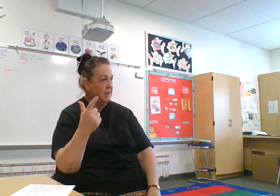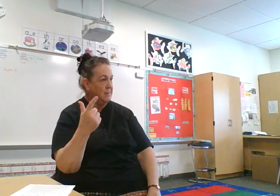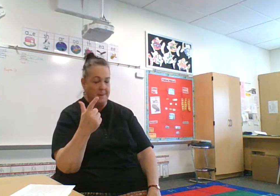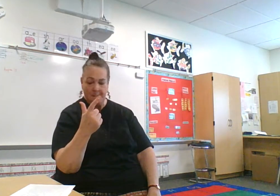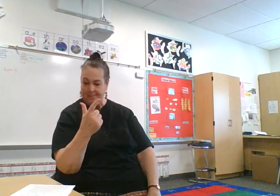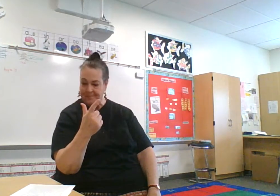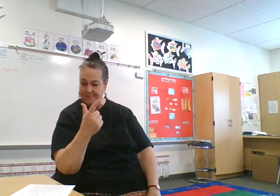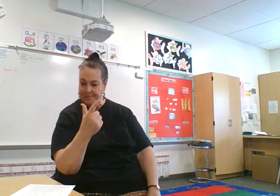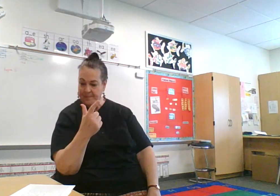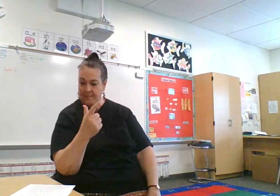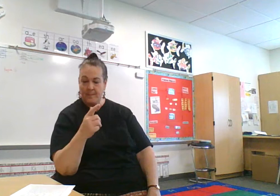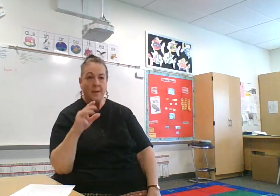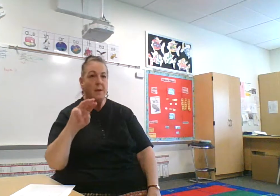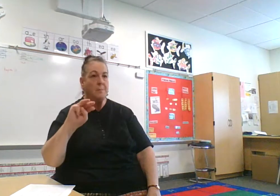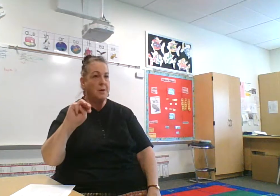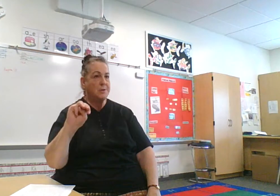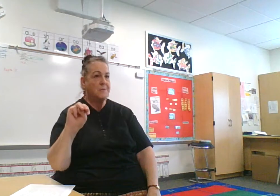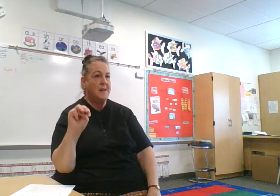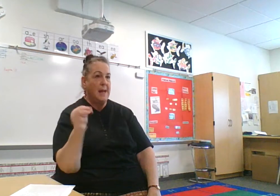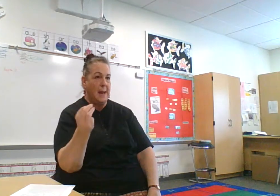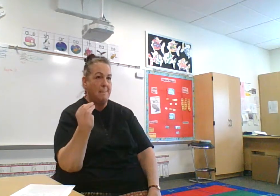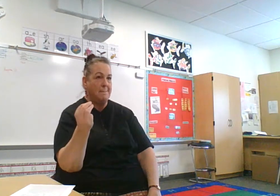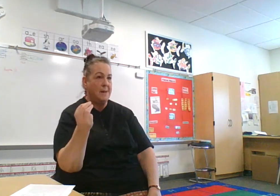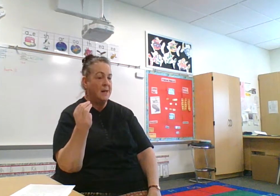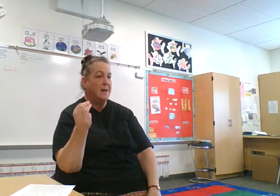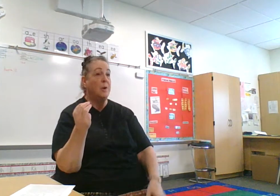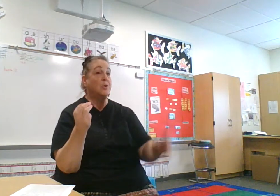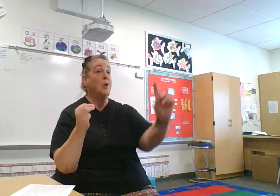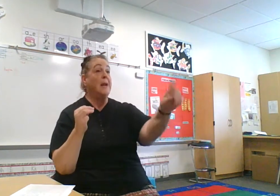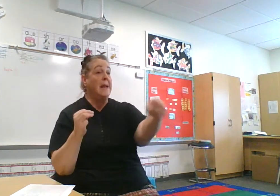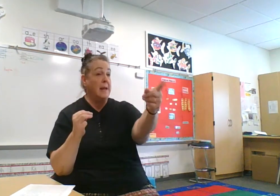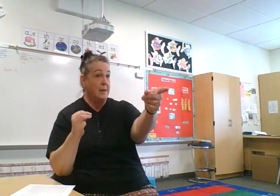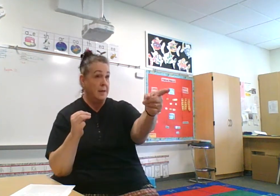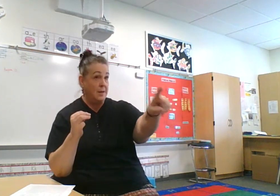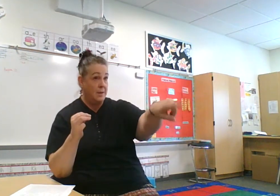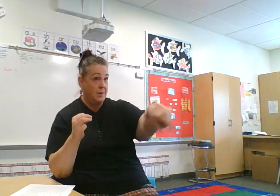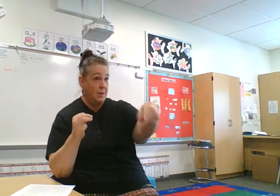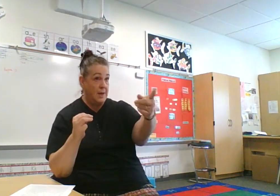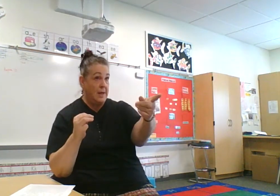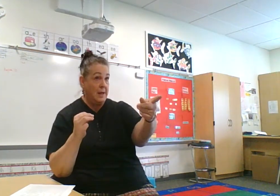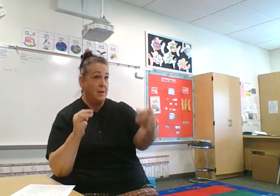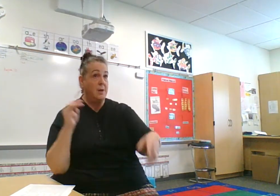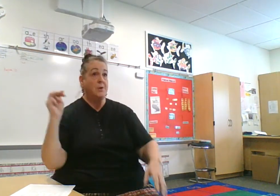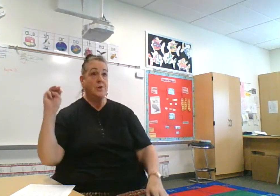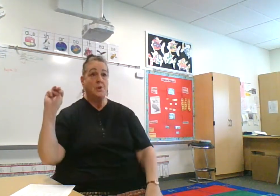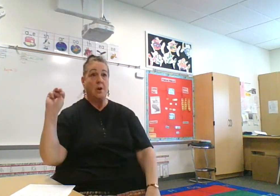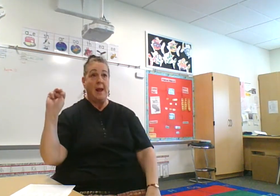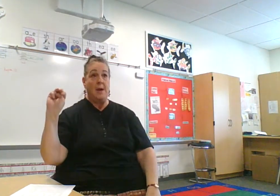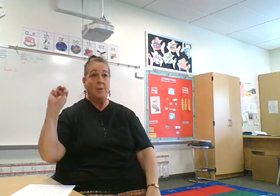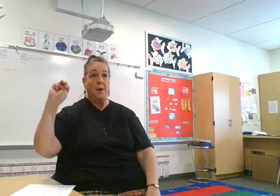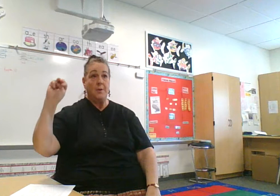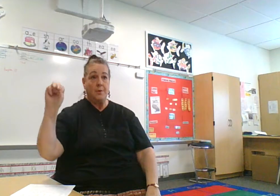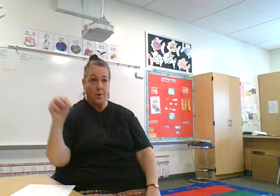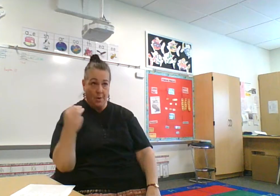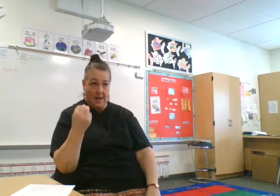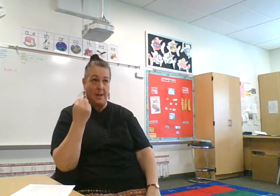minute. Apostrophe M, no, turn in. Turn in. Start out, turn in.